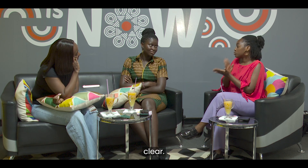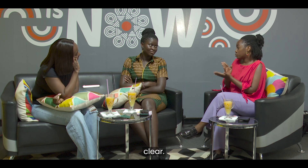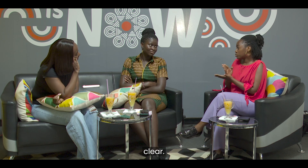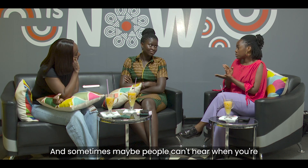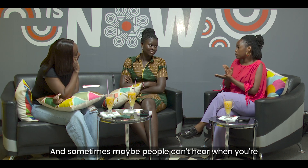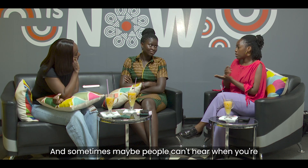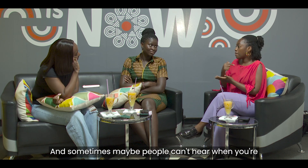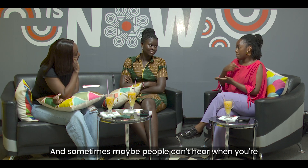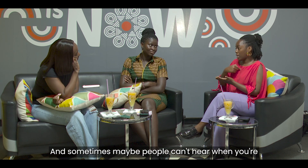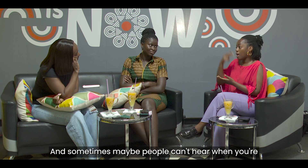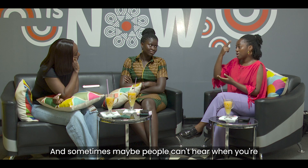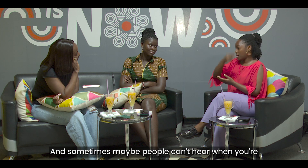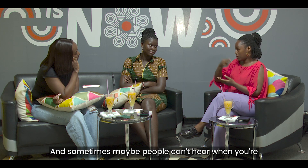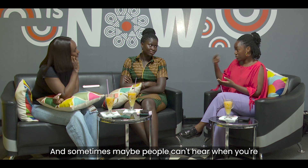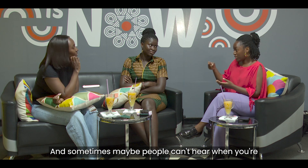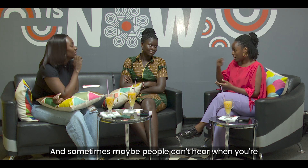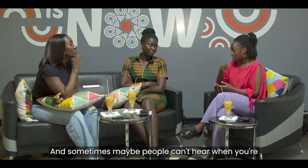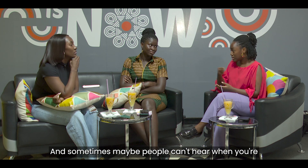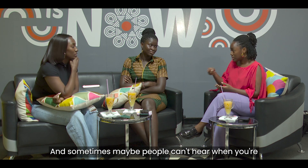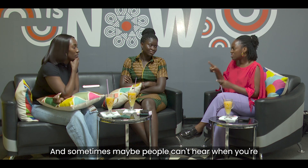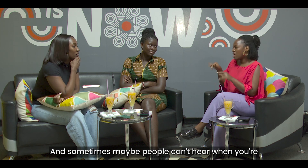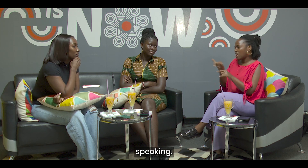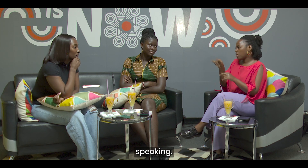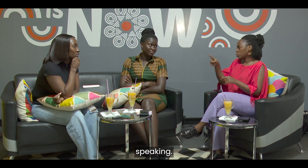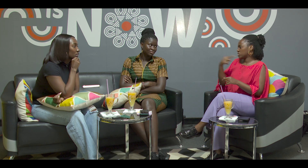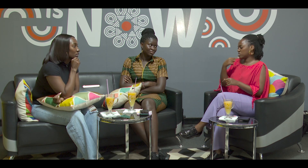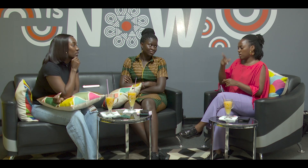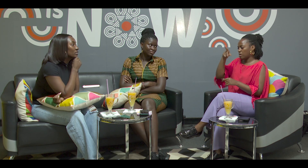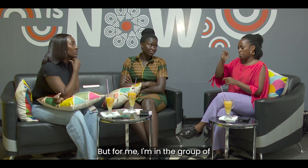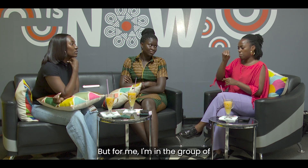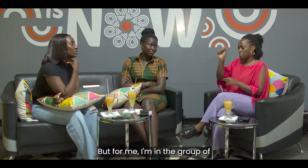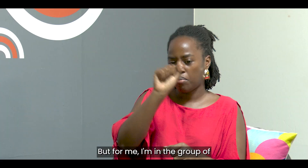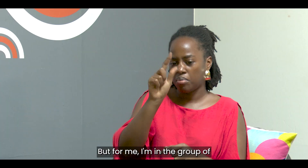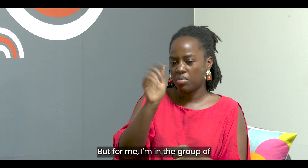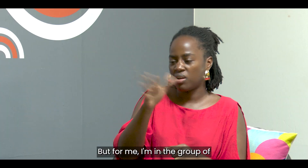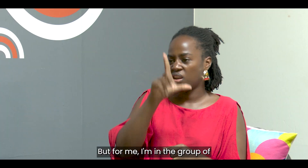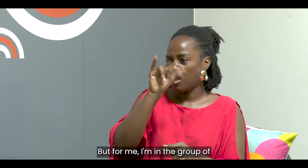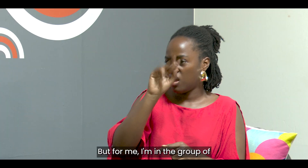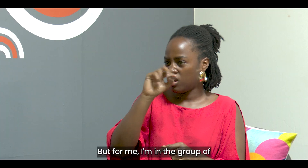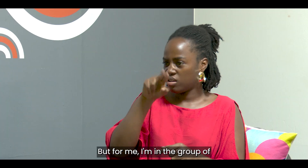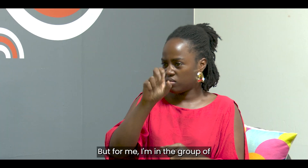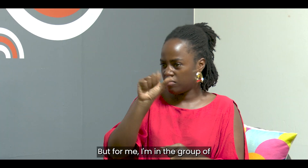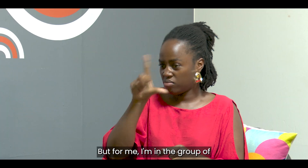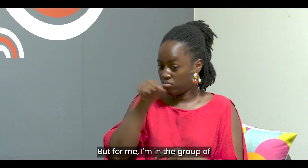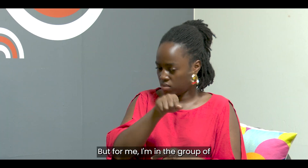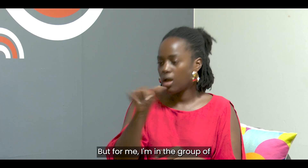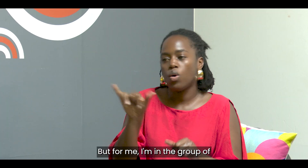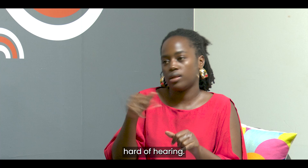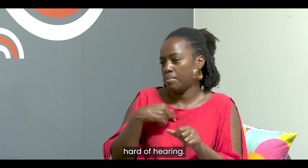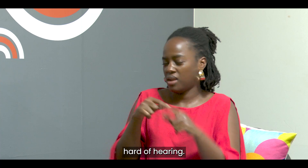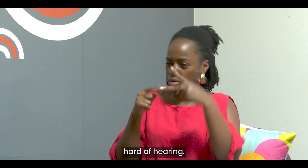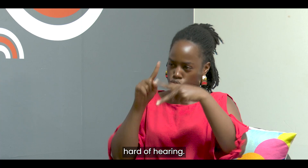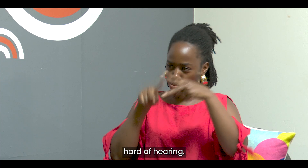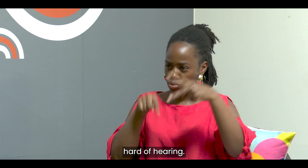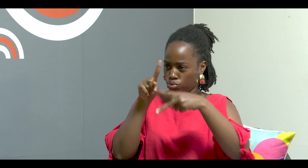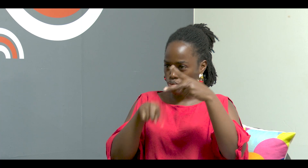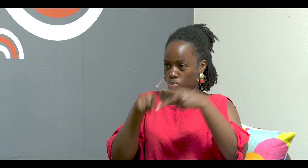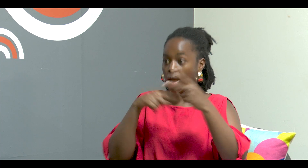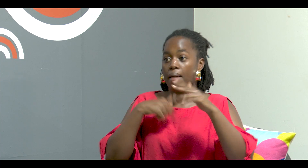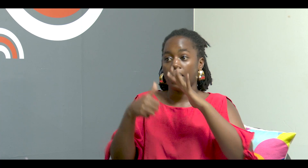and sometimes maybe people can hear when you're speaking. But for me, I'm in the group of hard of hearing, where you